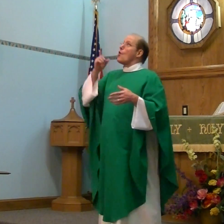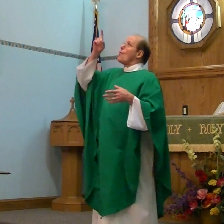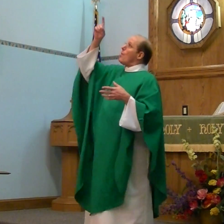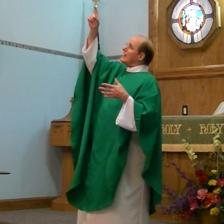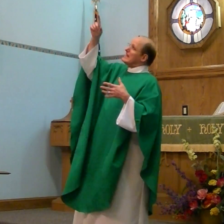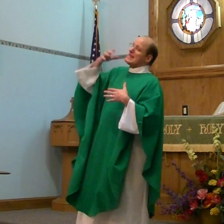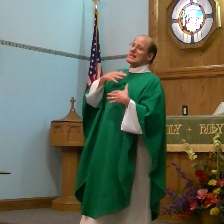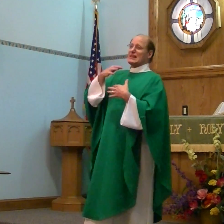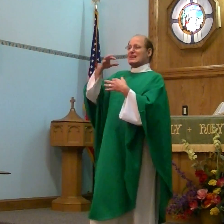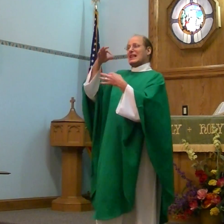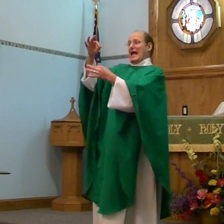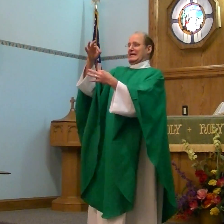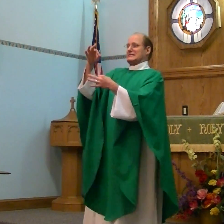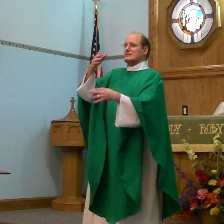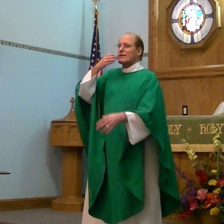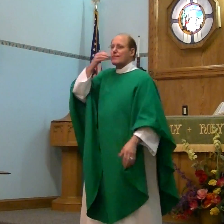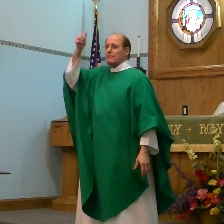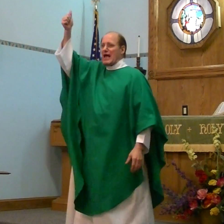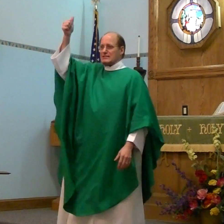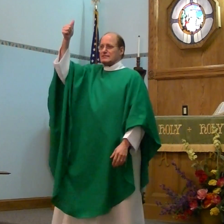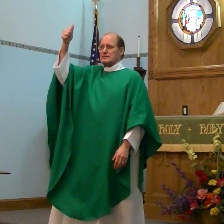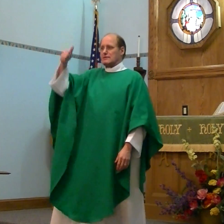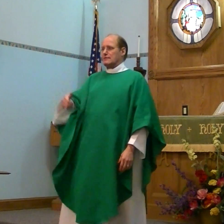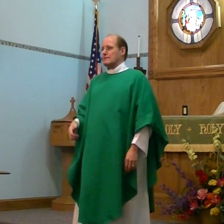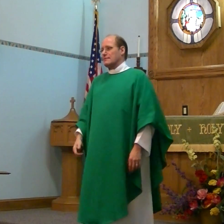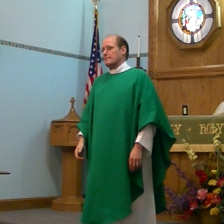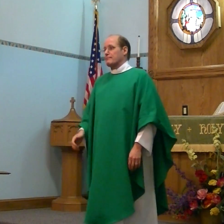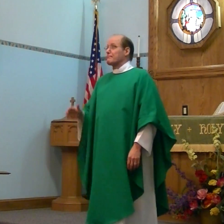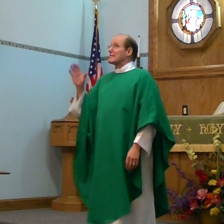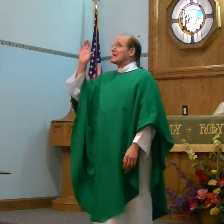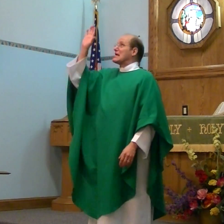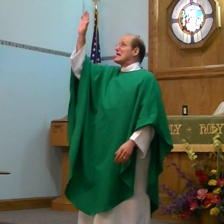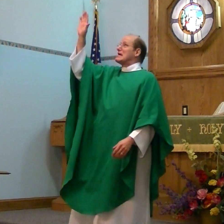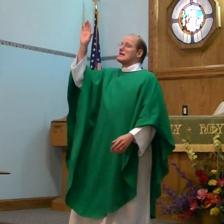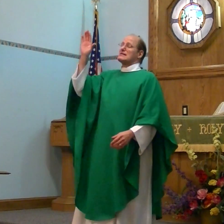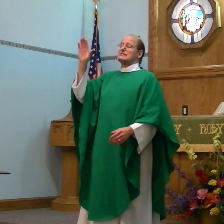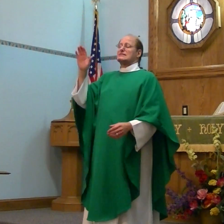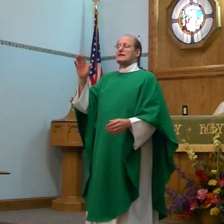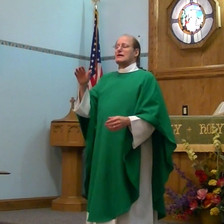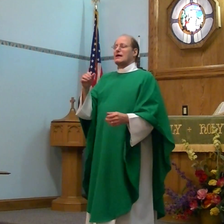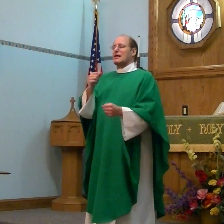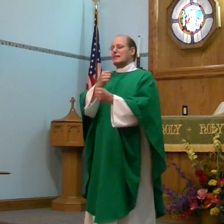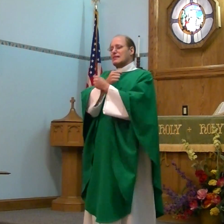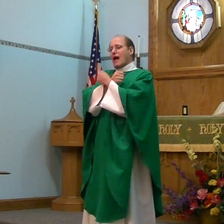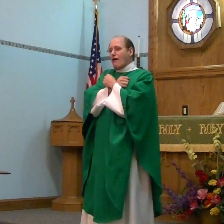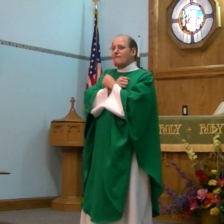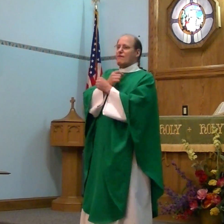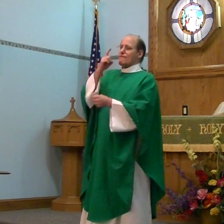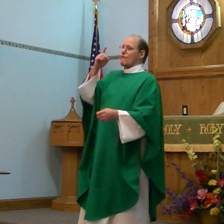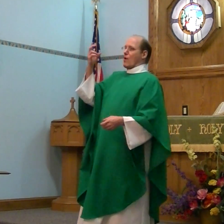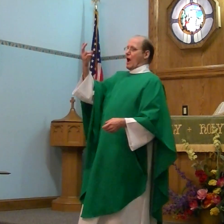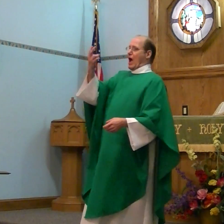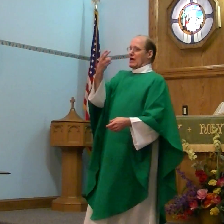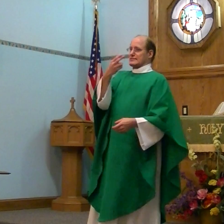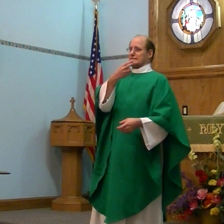What he likes the best. His love for us,